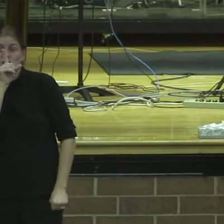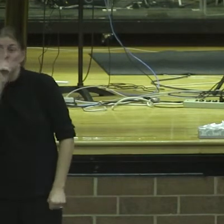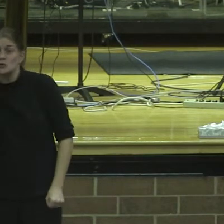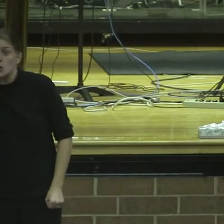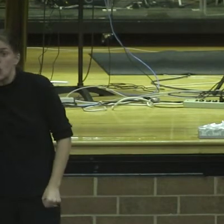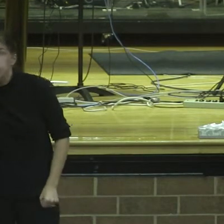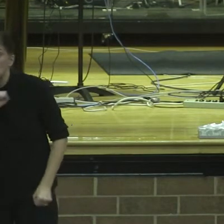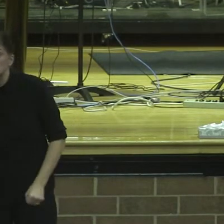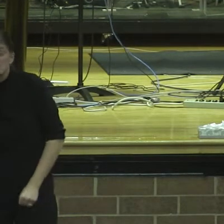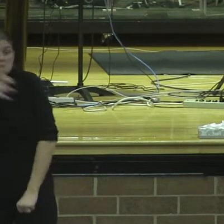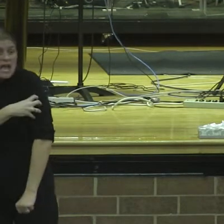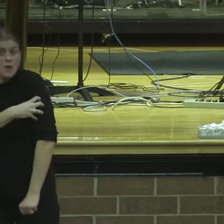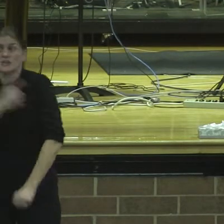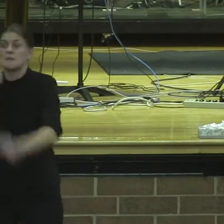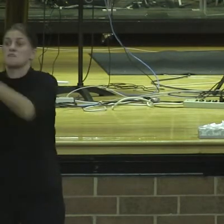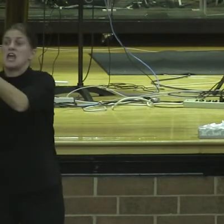got any guesses what it is?